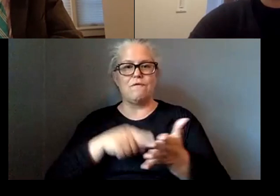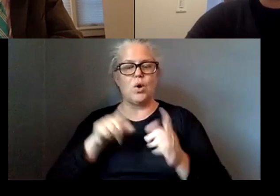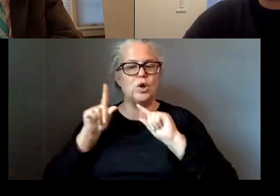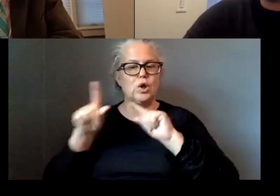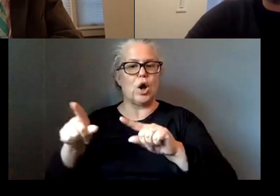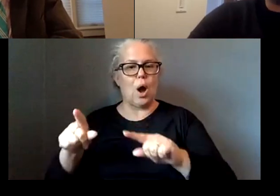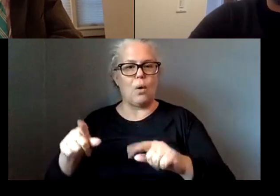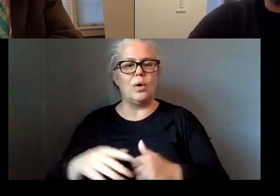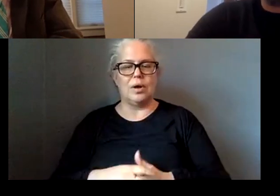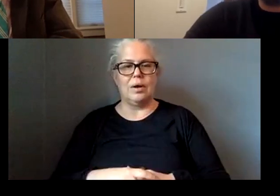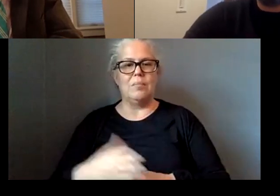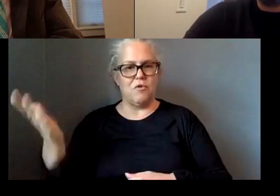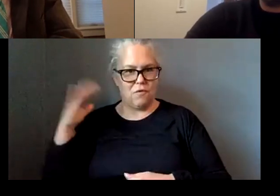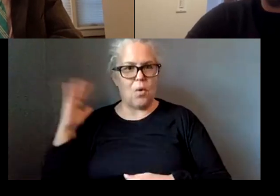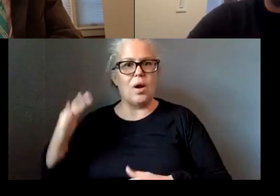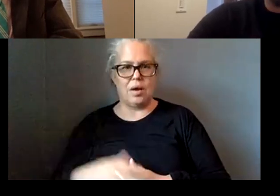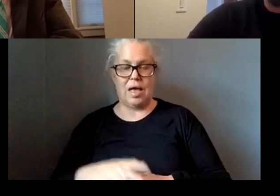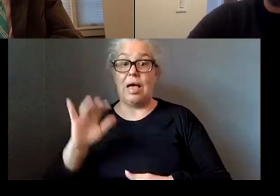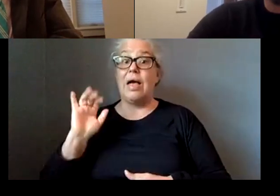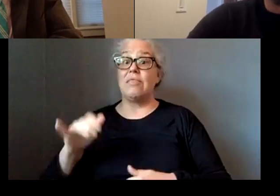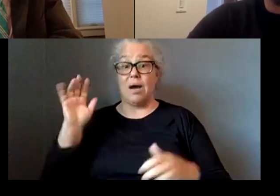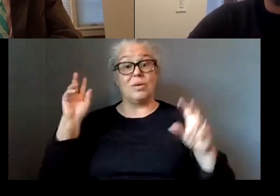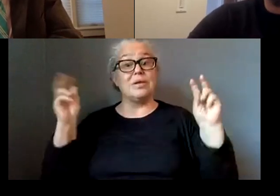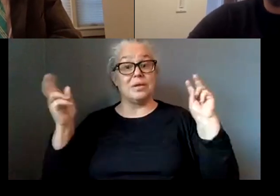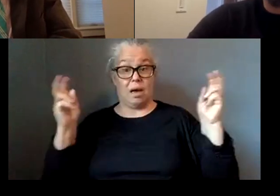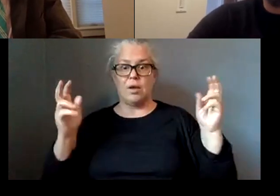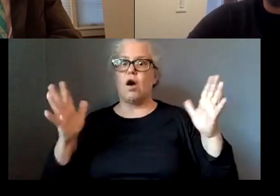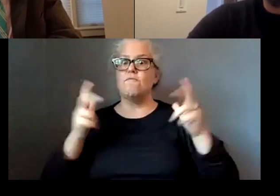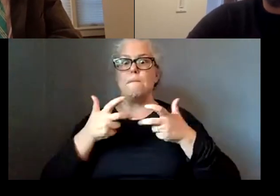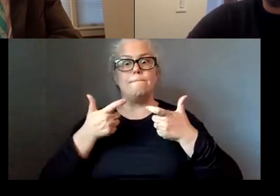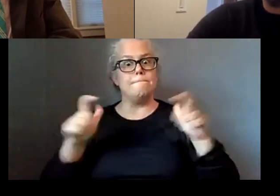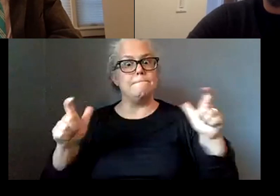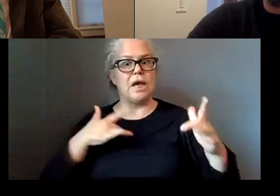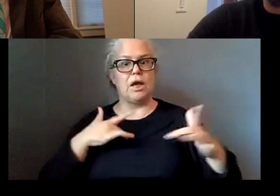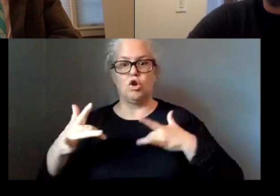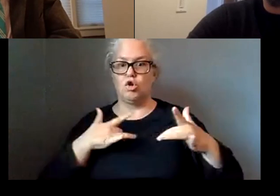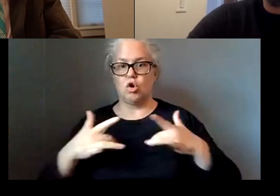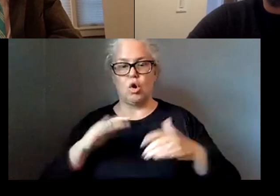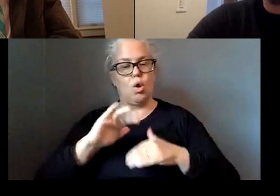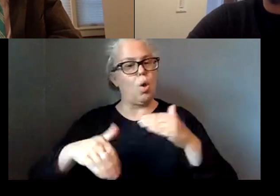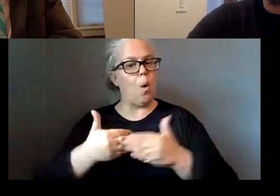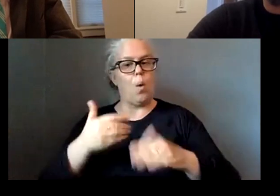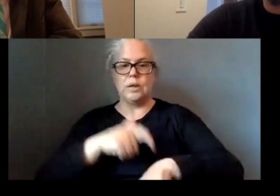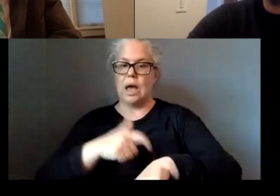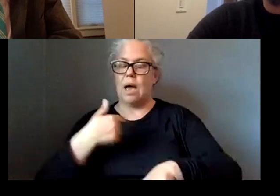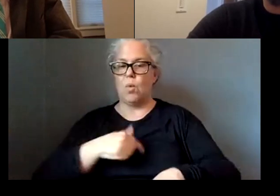That was a topic of concern, great concern during the whole time we did the program.